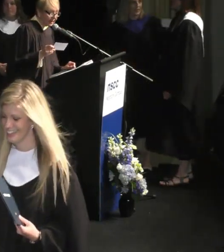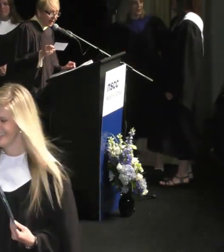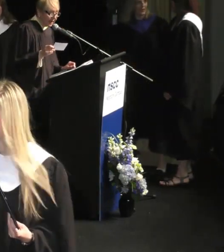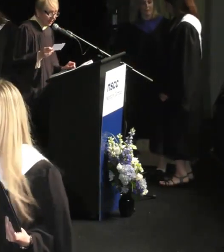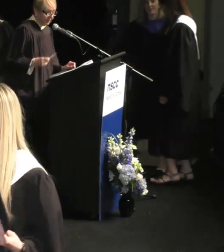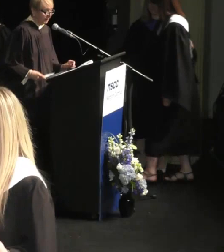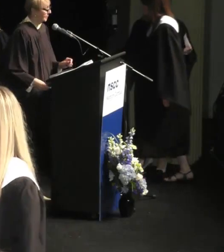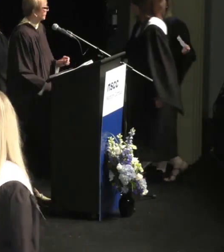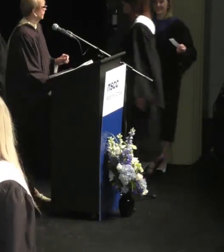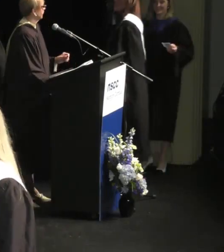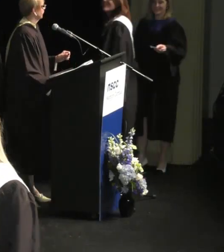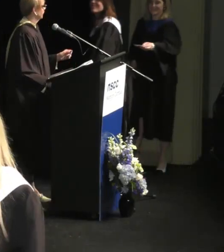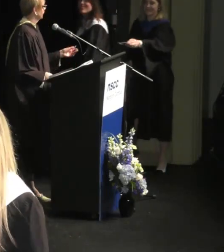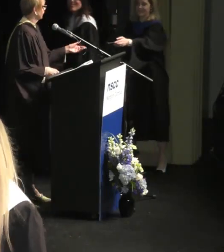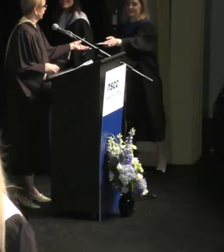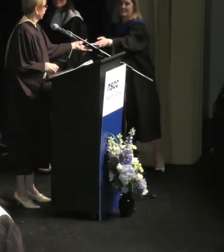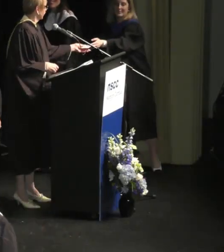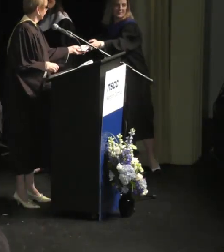Courtney Slade.